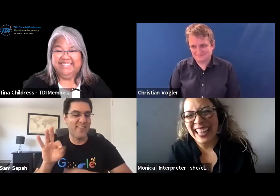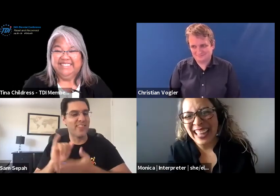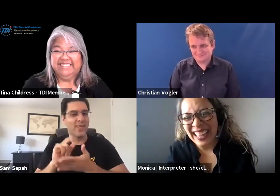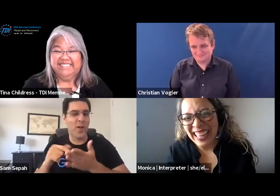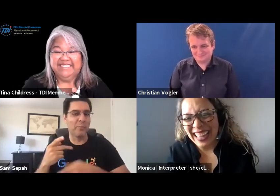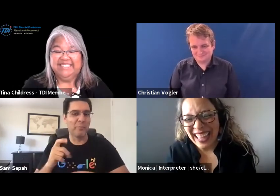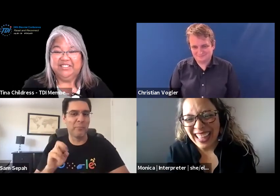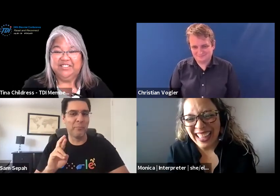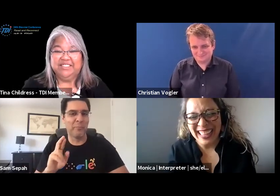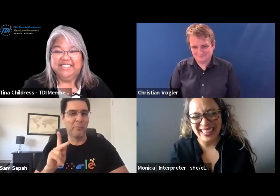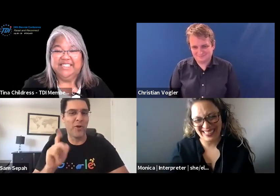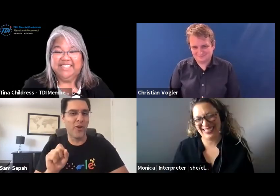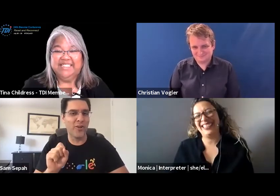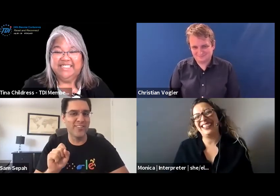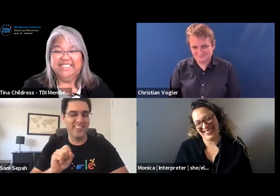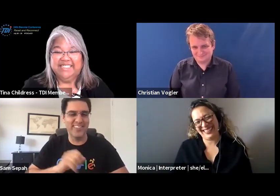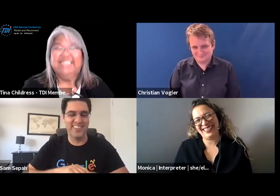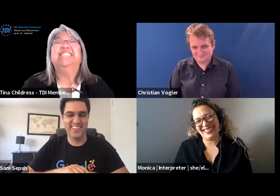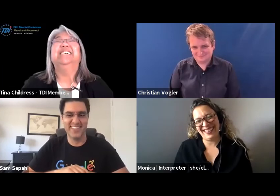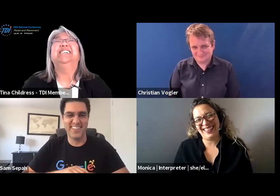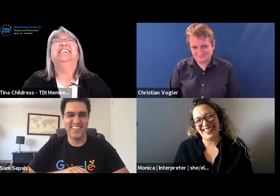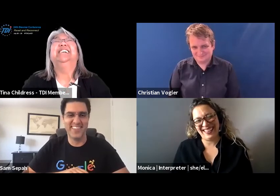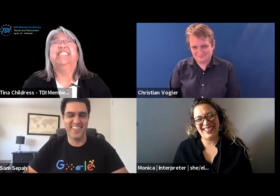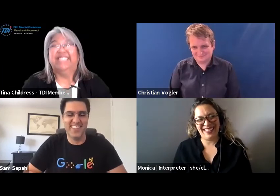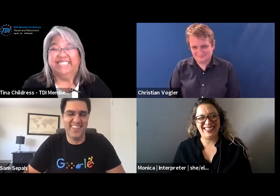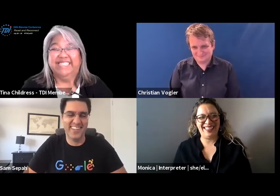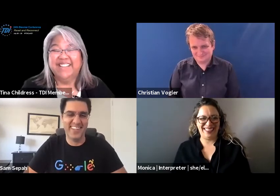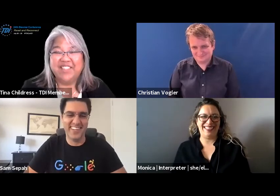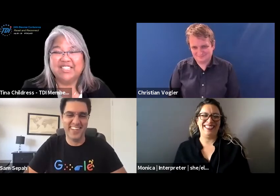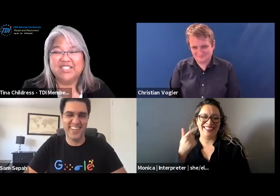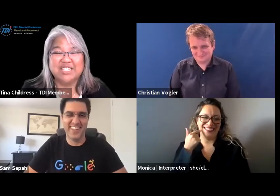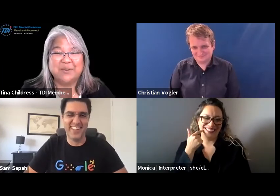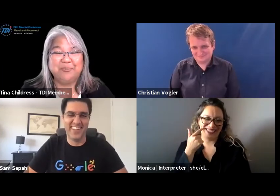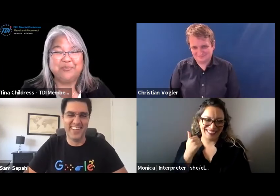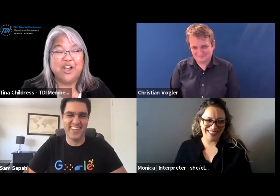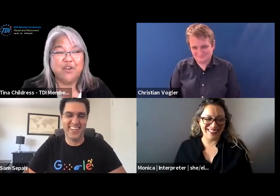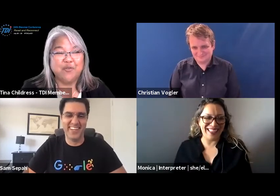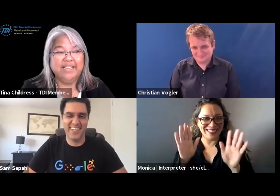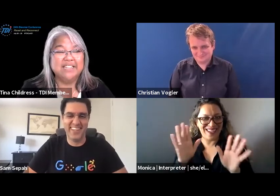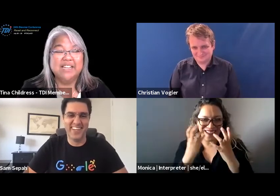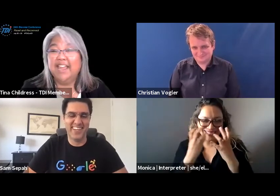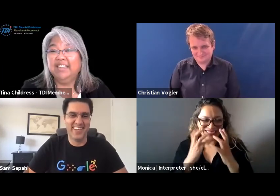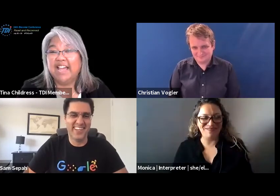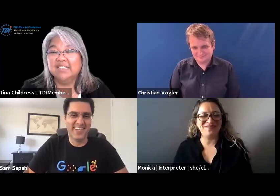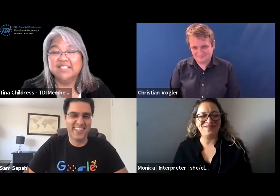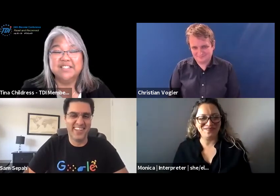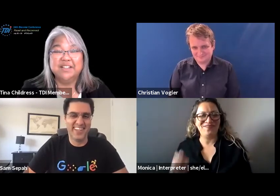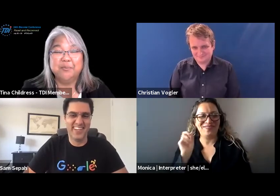Well, since I work there, I get free stuff. It's one of my perks. That's awesome. All right. And last